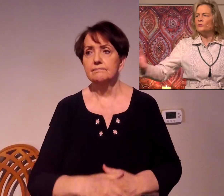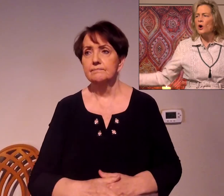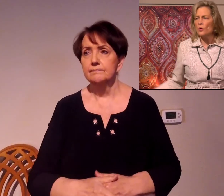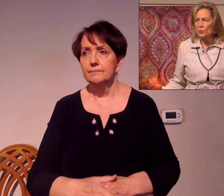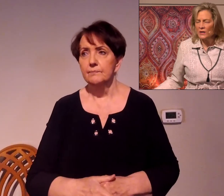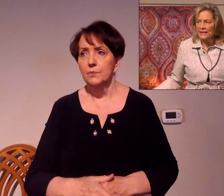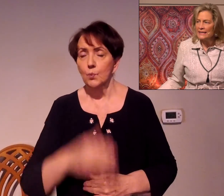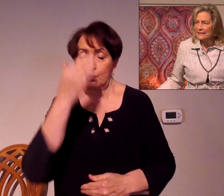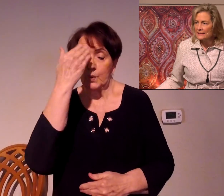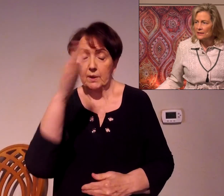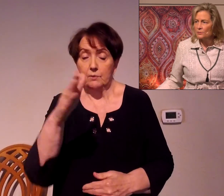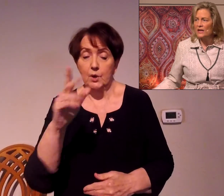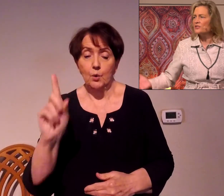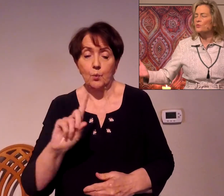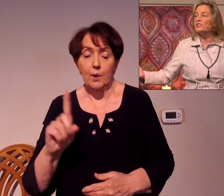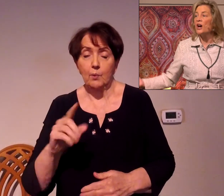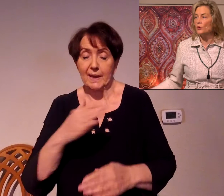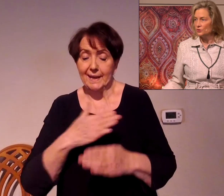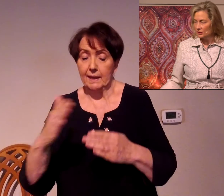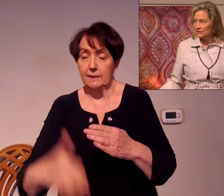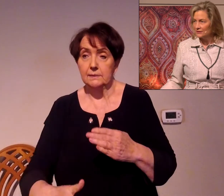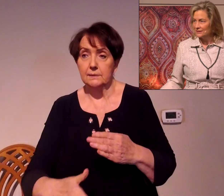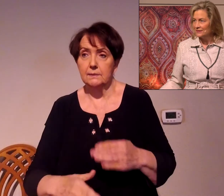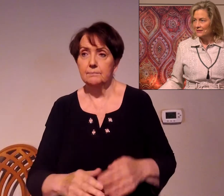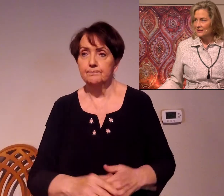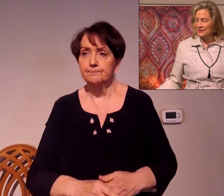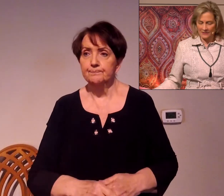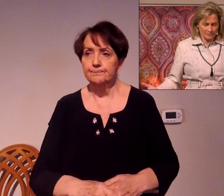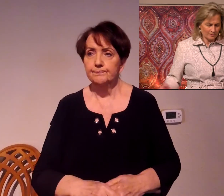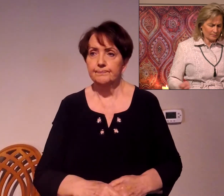We don't know where we end because we don't.